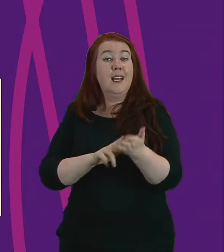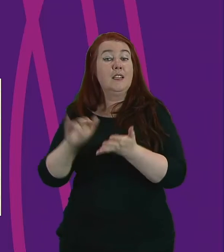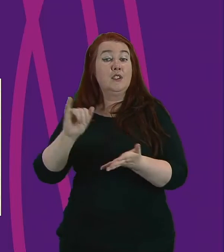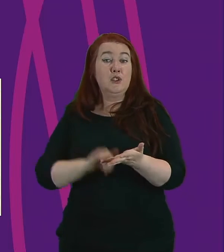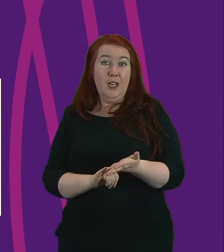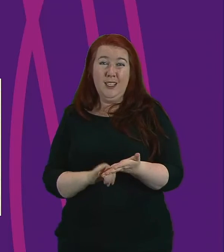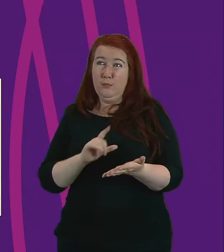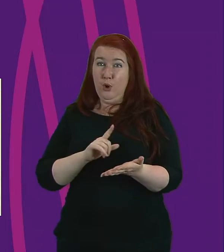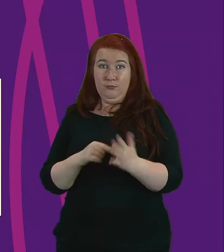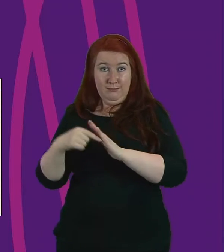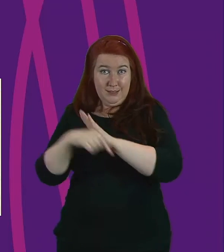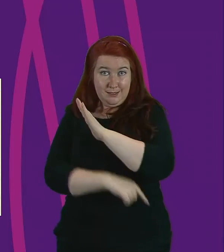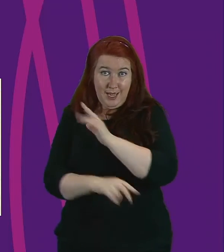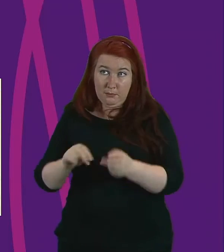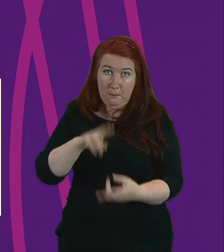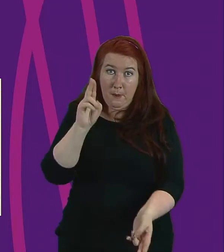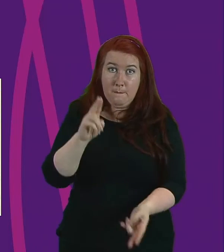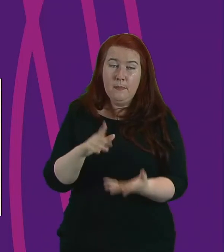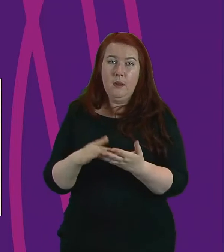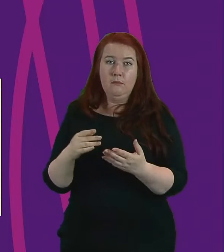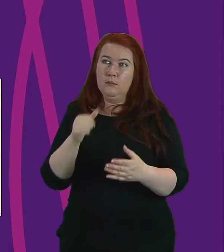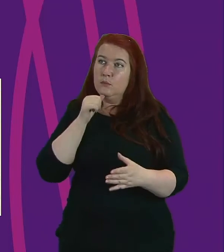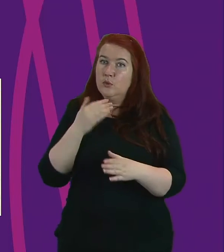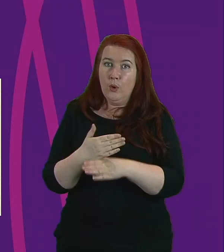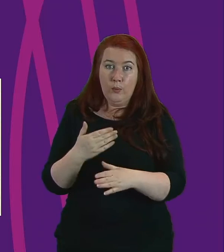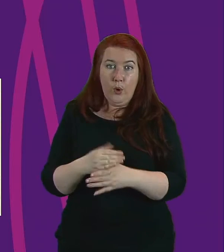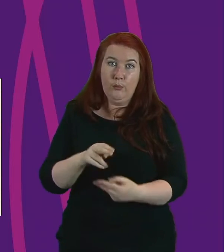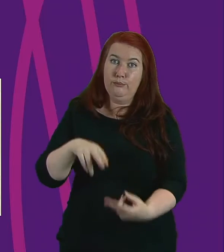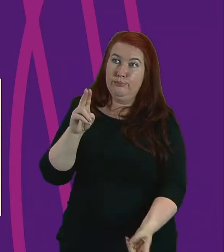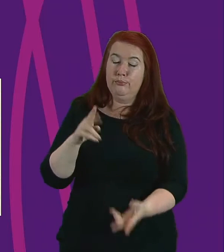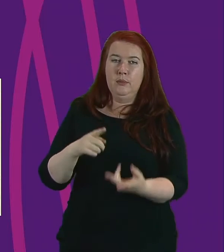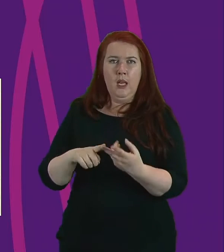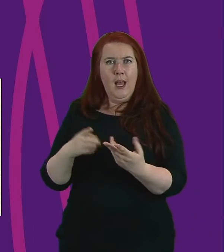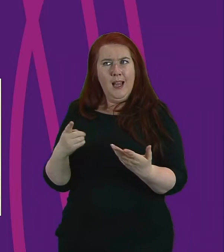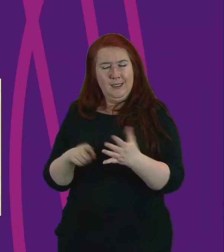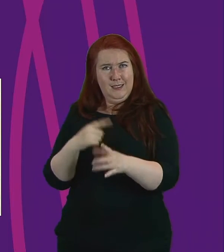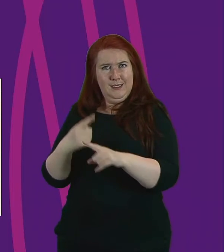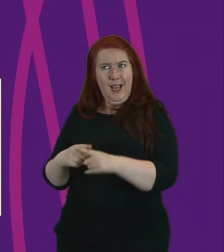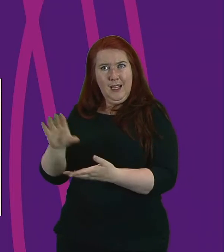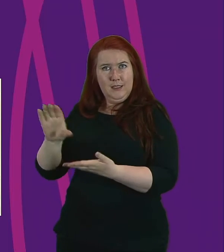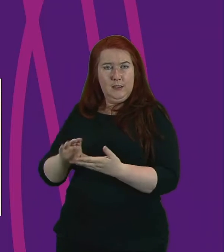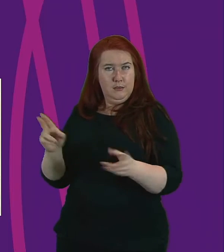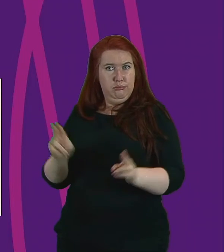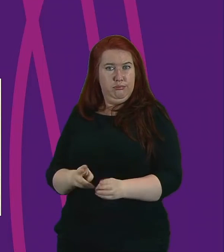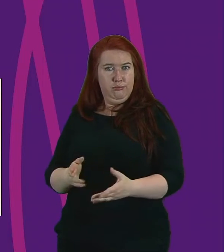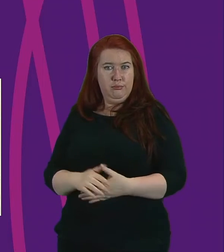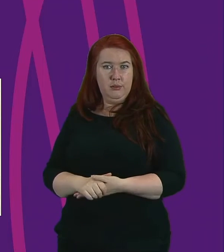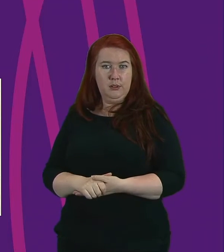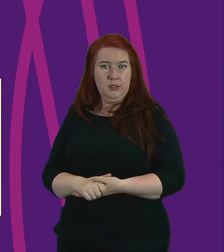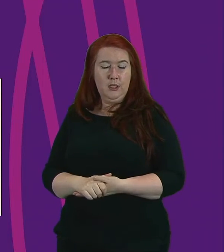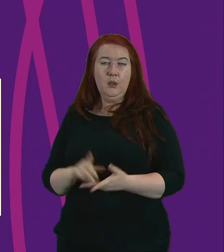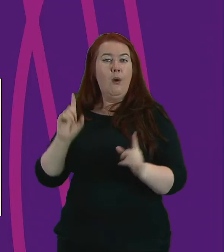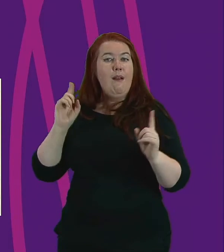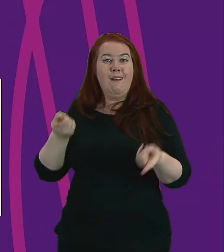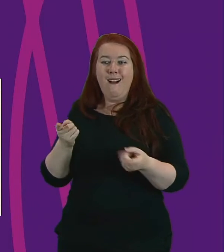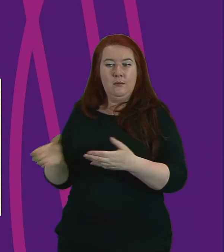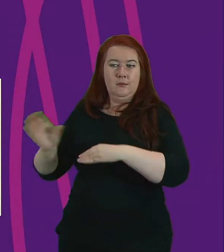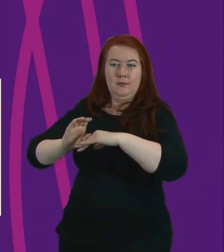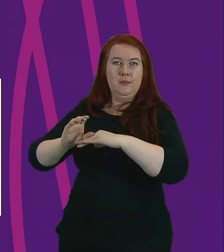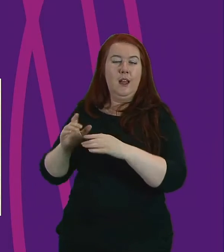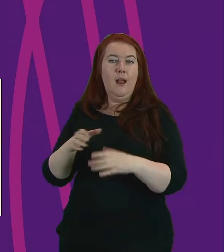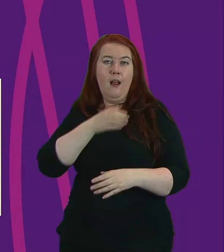debt, unemployment and a resultant decline in our tax base must be faced. We can't levy duty on alcohol, tobacco or fuel.